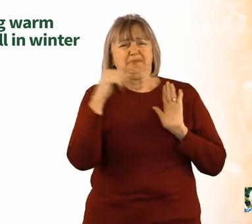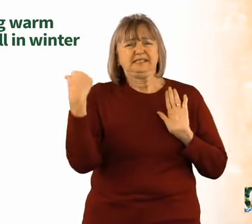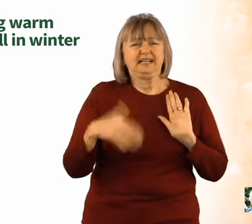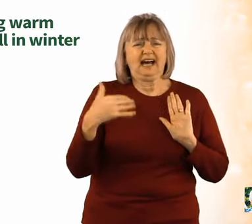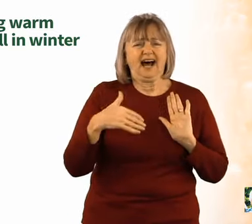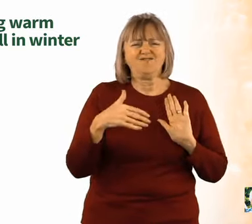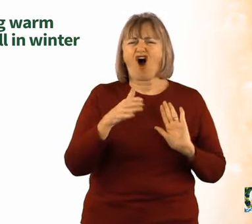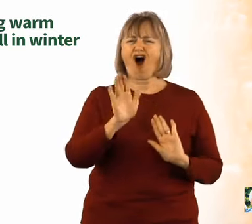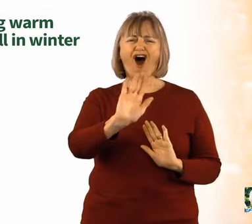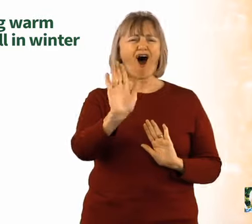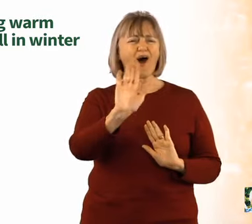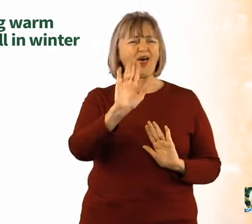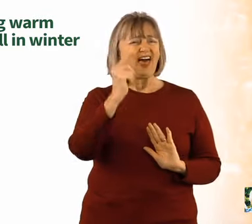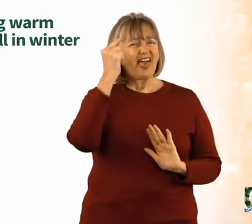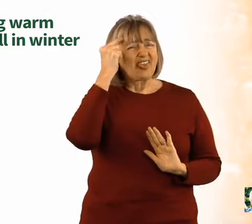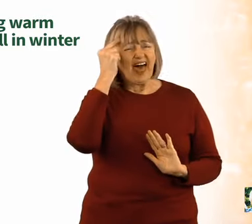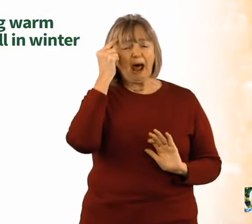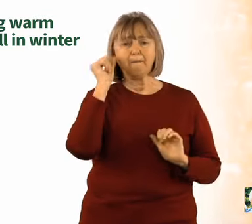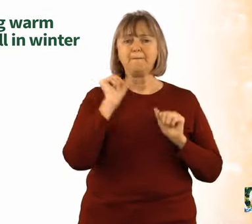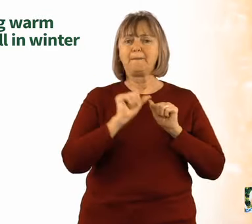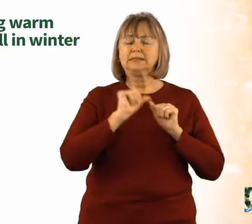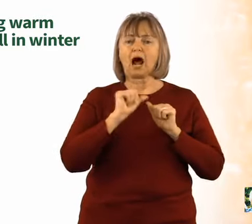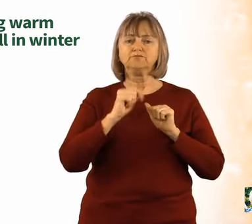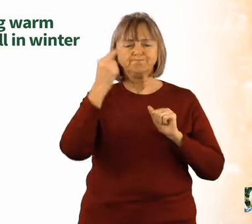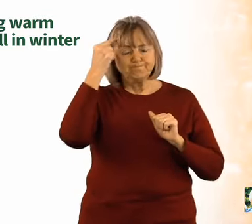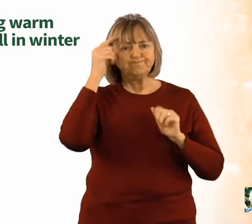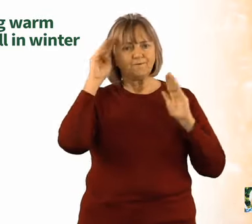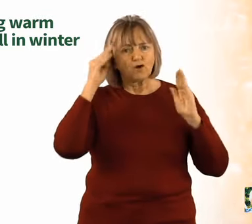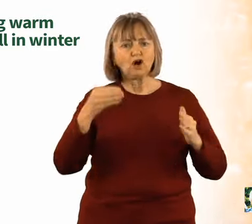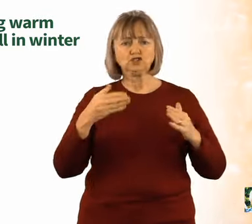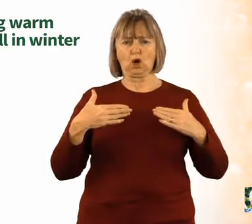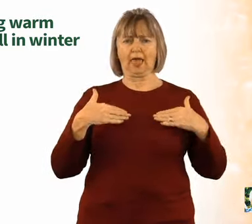Regard heat as a health matter and not as a luxury.